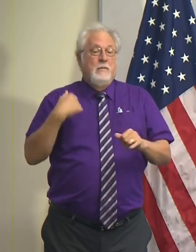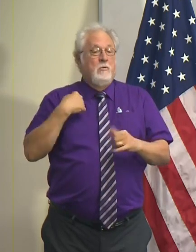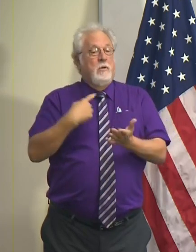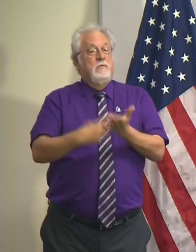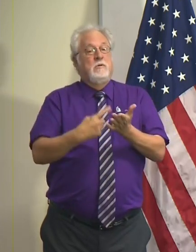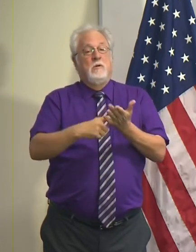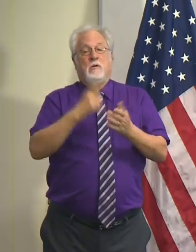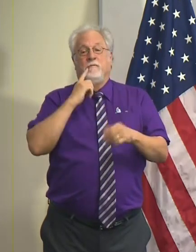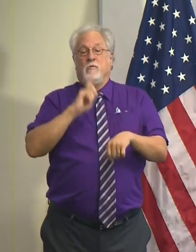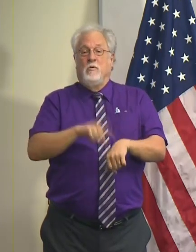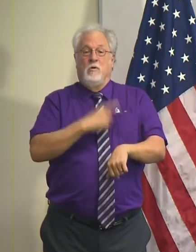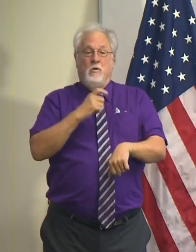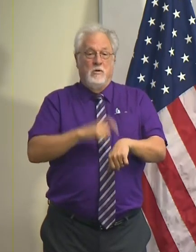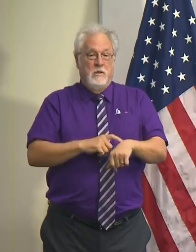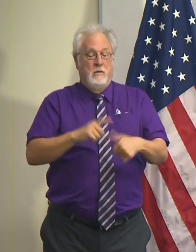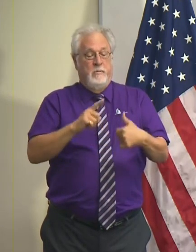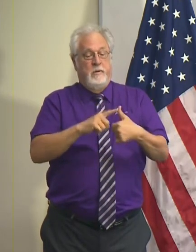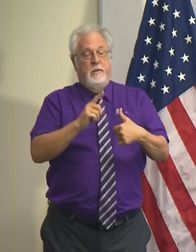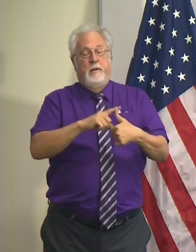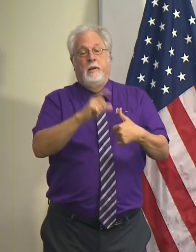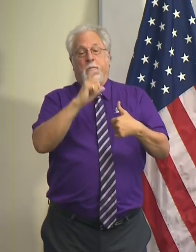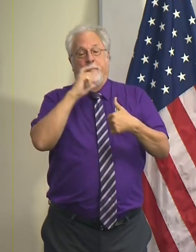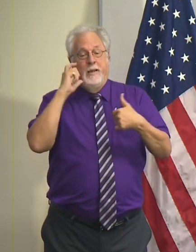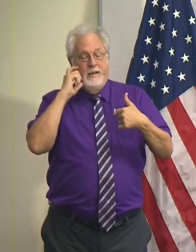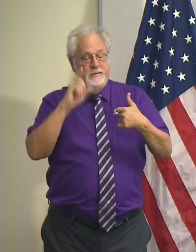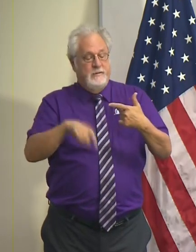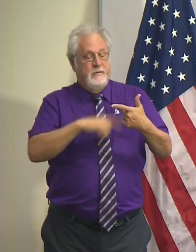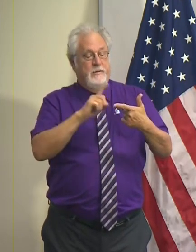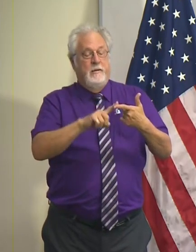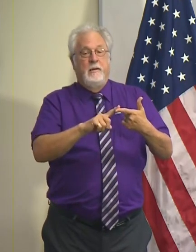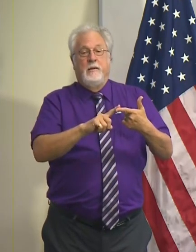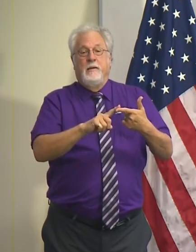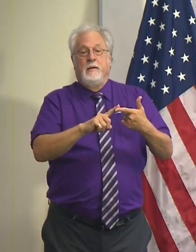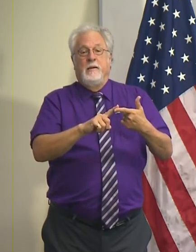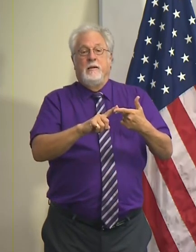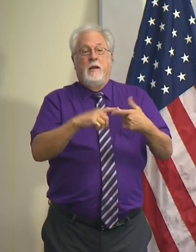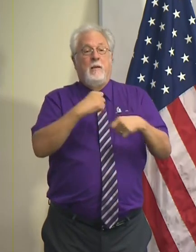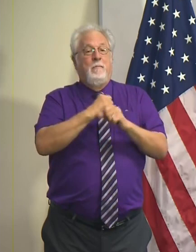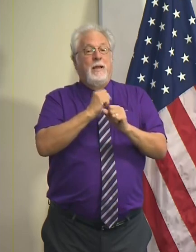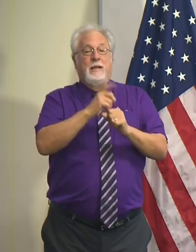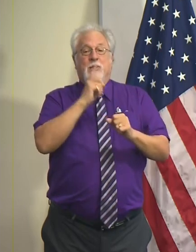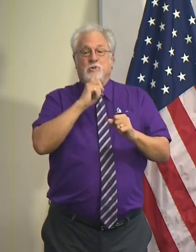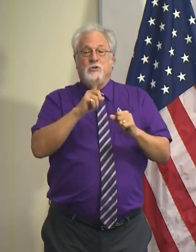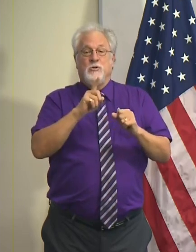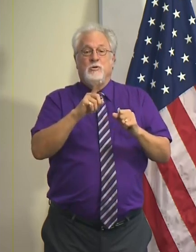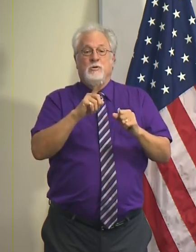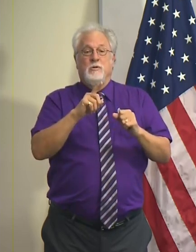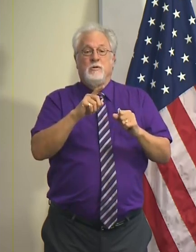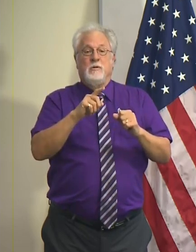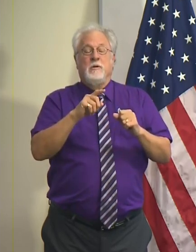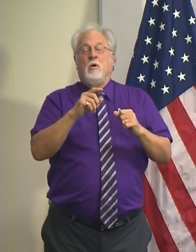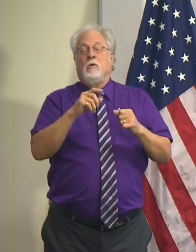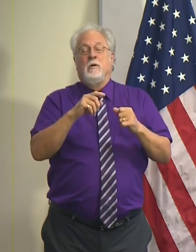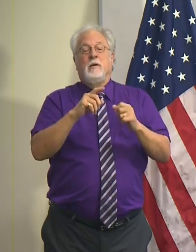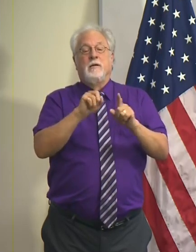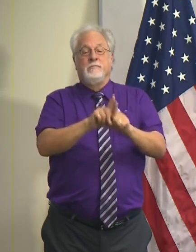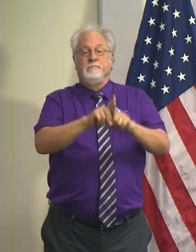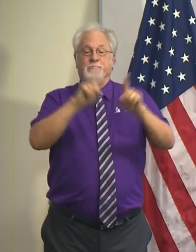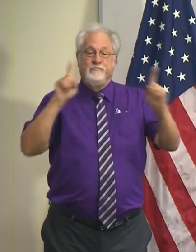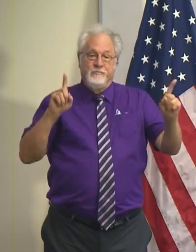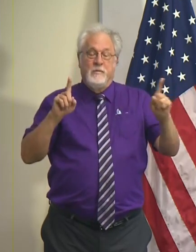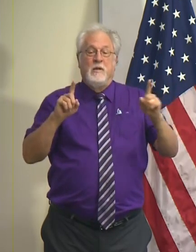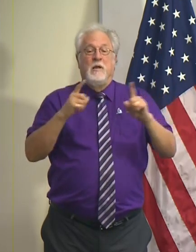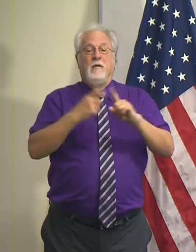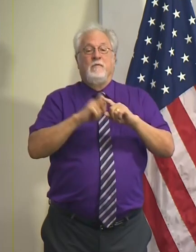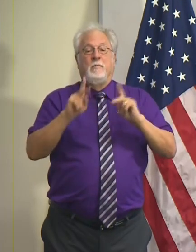long time. Wearing the mask, making sure that, or face covering, make sure that you're 6 feet apart